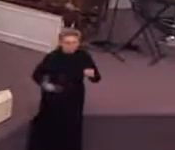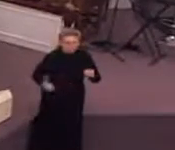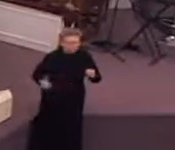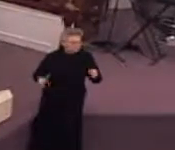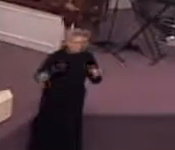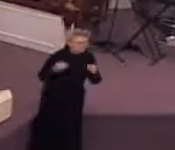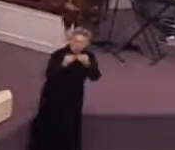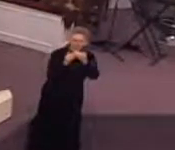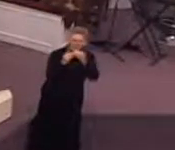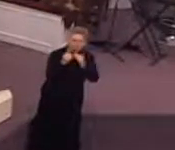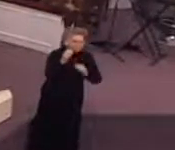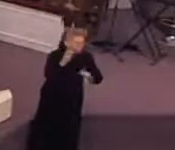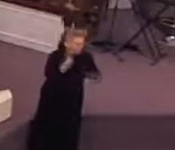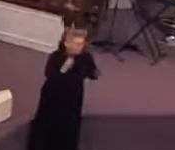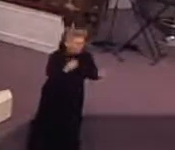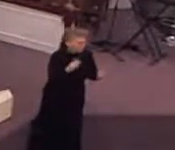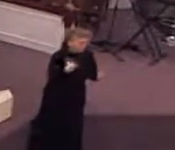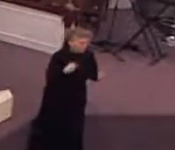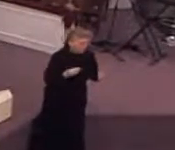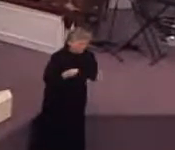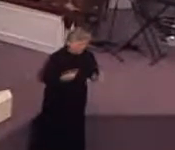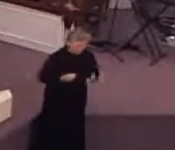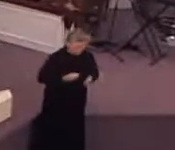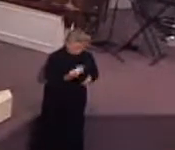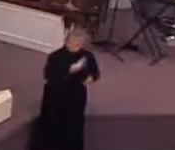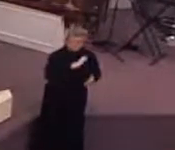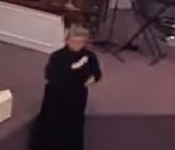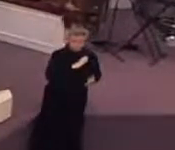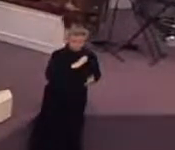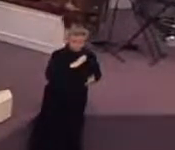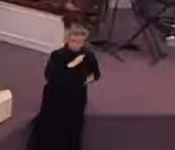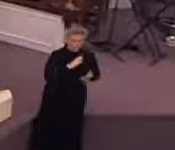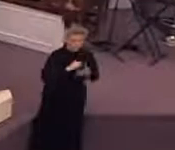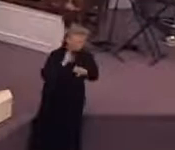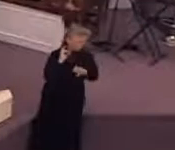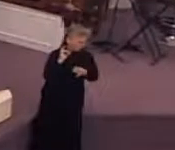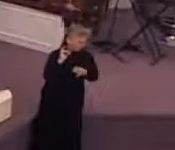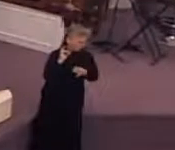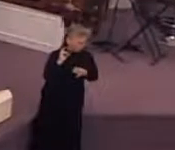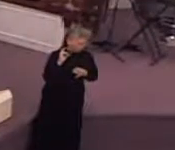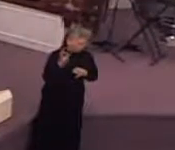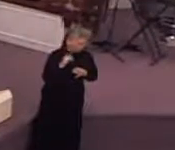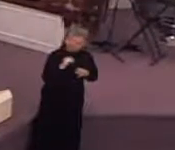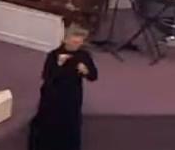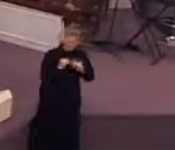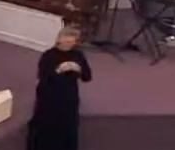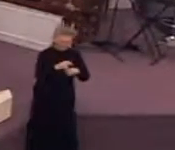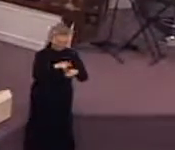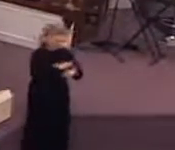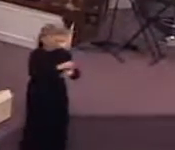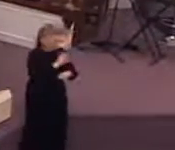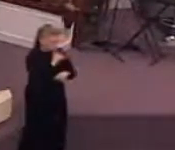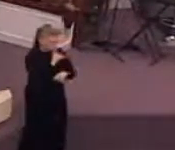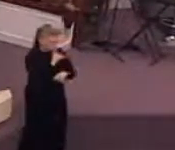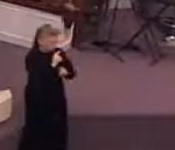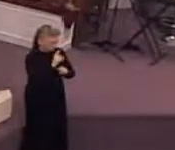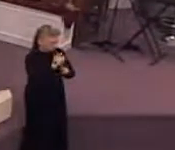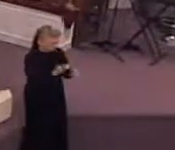God, amen, that we find a renewing in the Holy Ghost. Come on, when was the last time you talked in tongues?